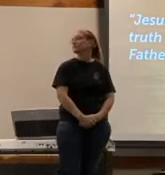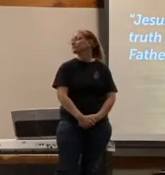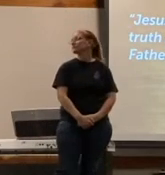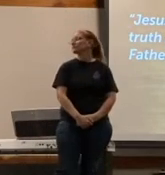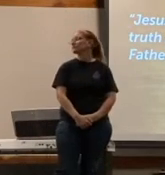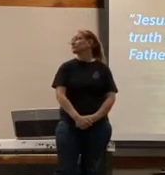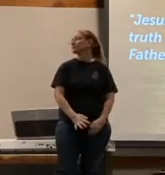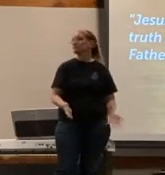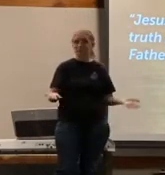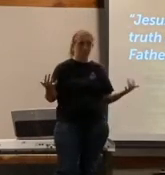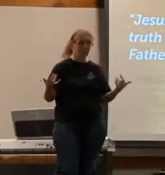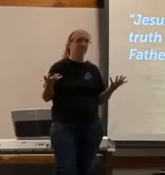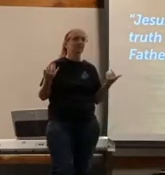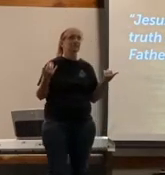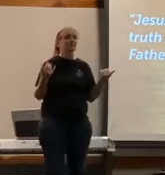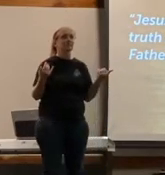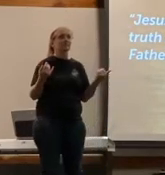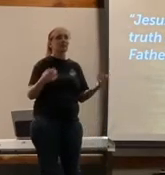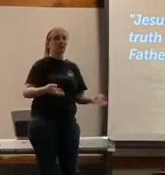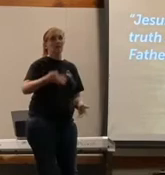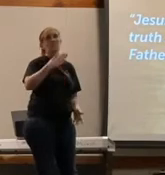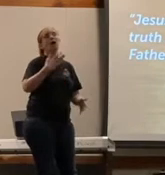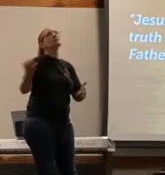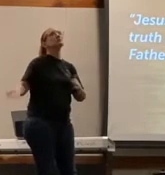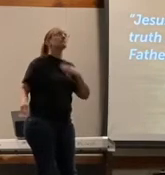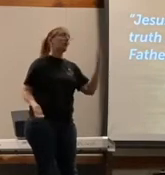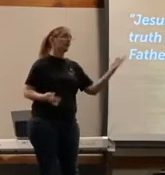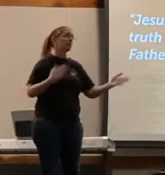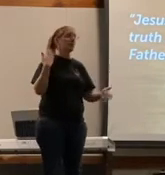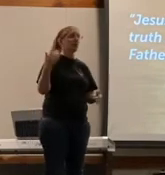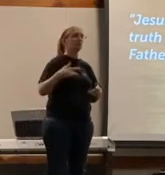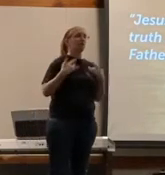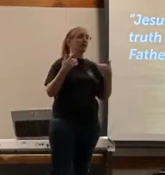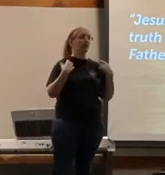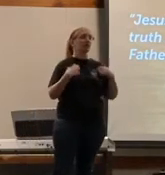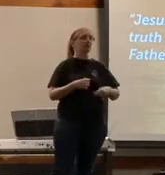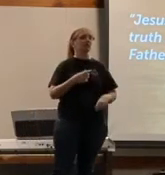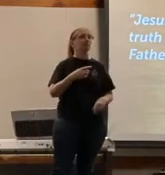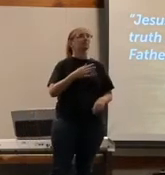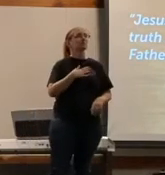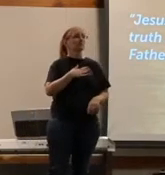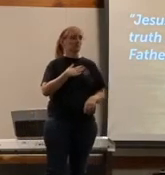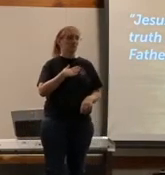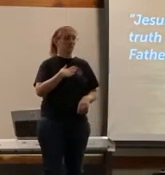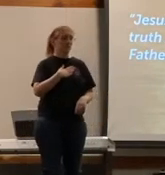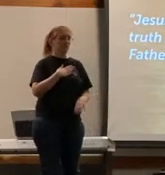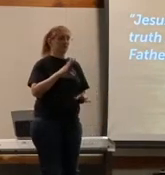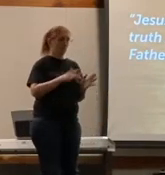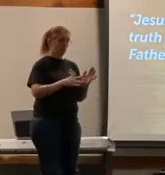Come on. Life vest is bouncing off of you. Jesus answered, I'm the way